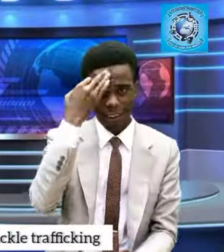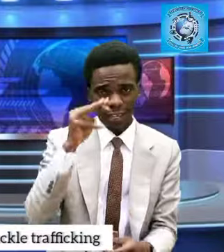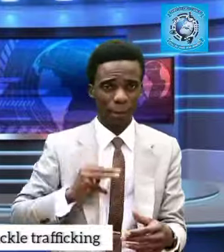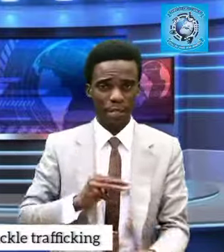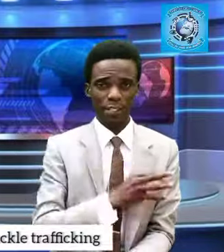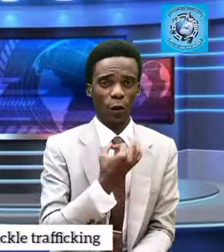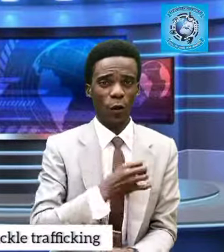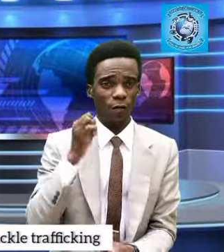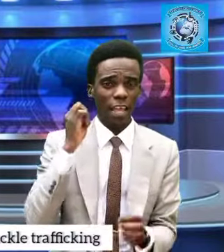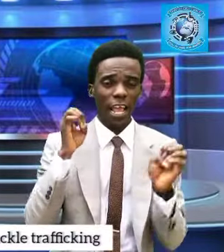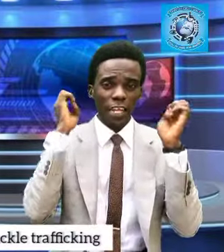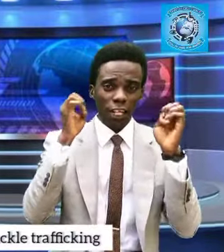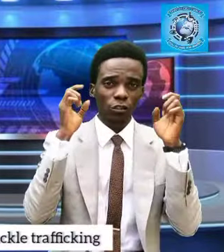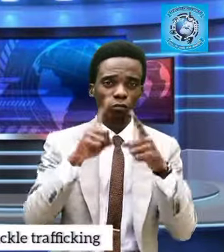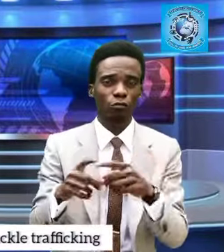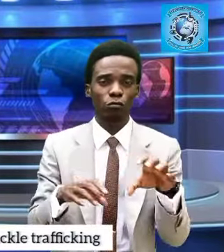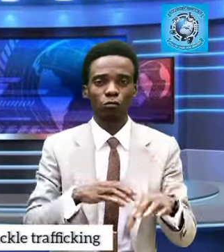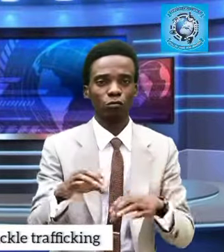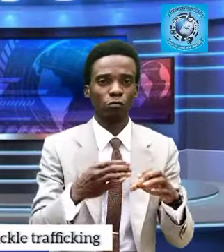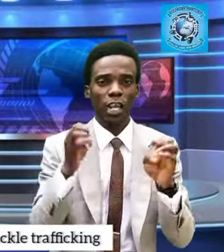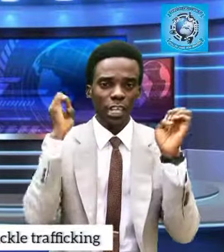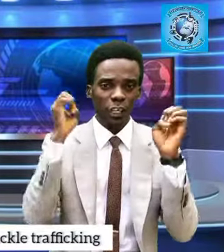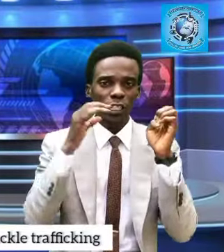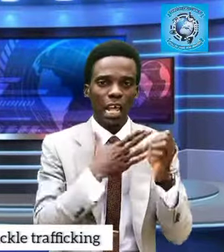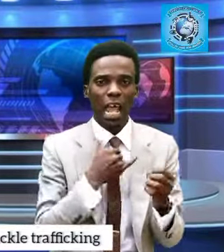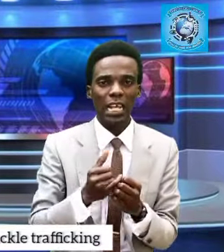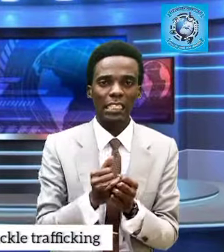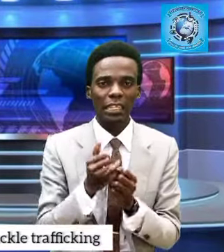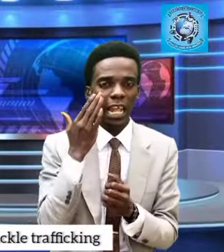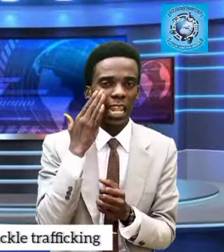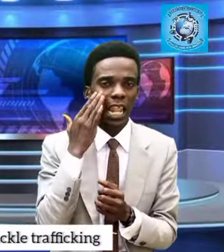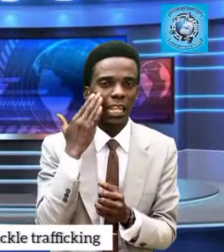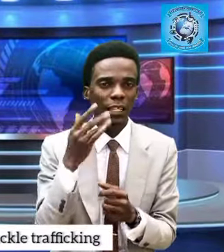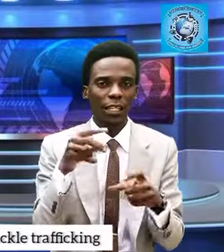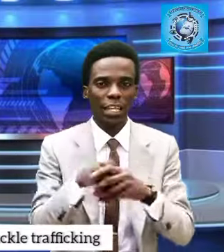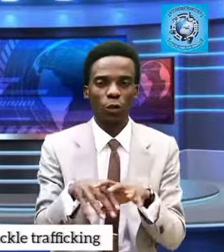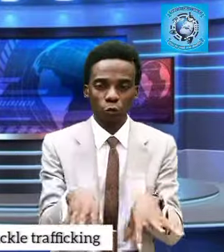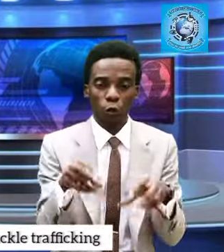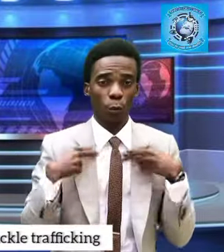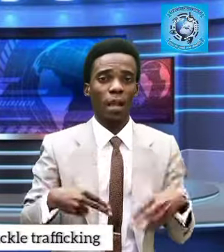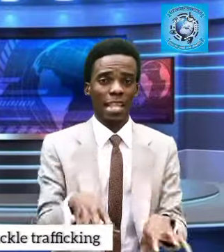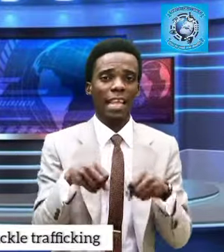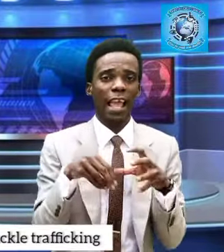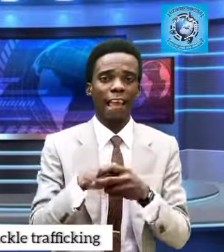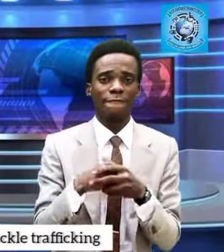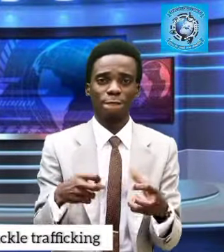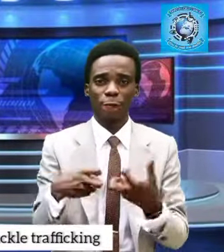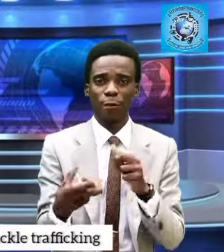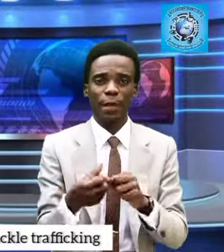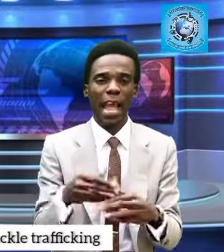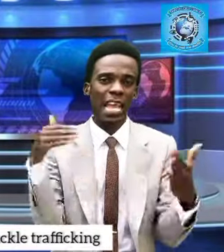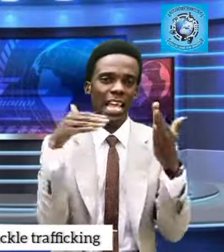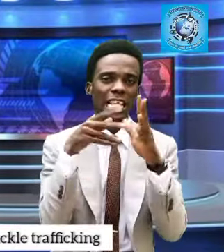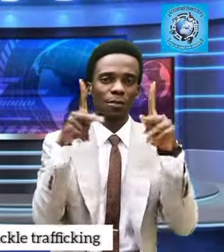of Education to carry out education and enlightenment in human trafficking and violence against persons